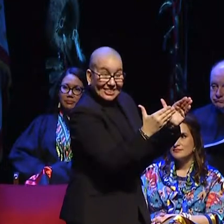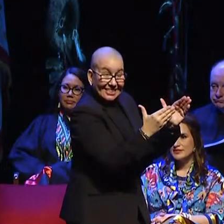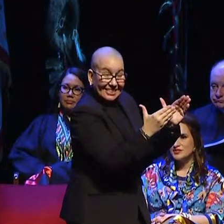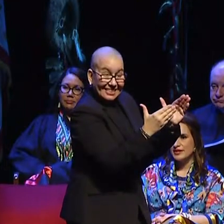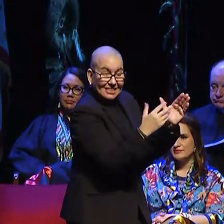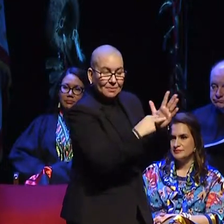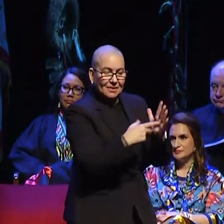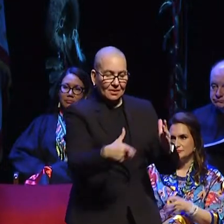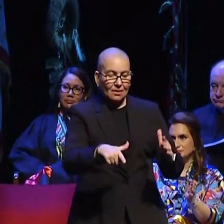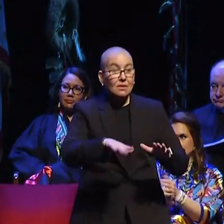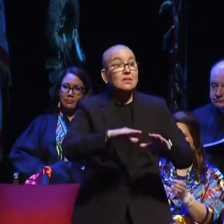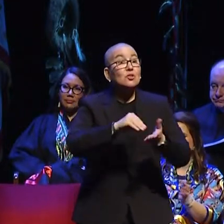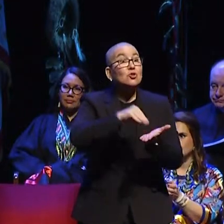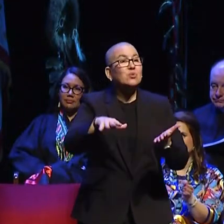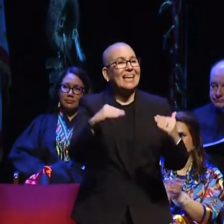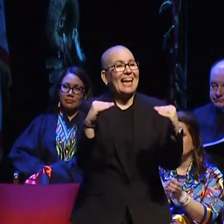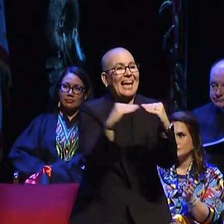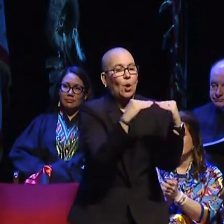of teachers.